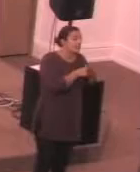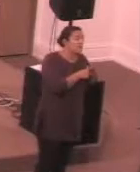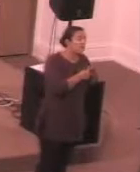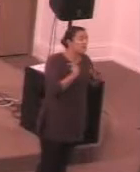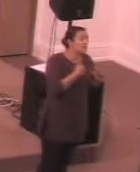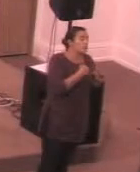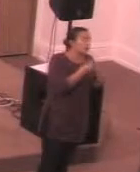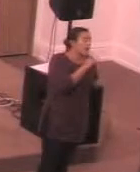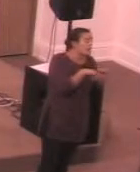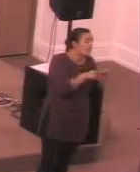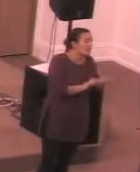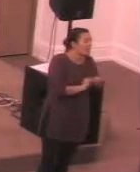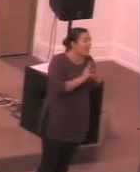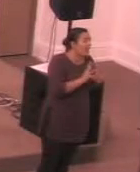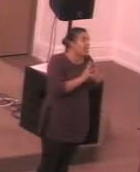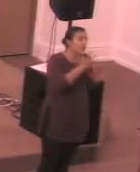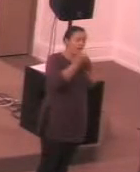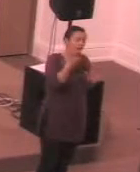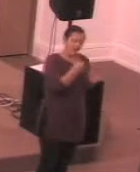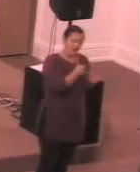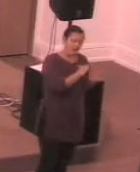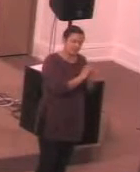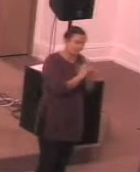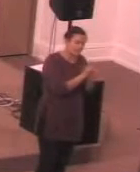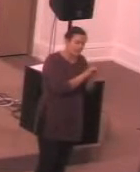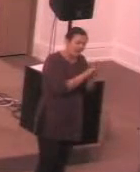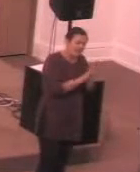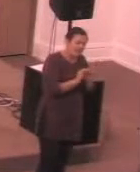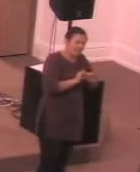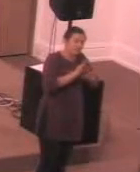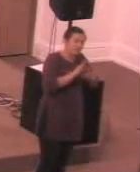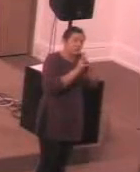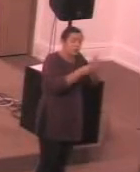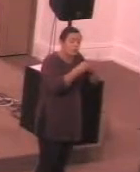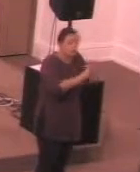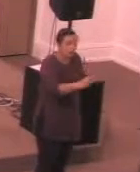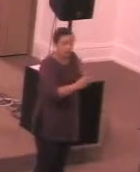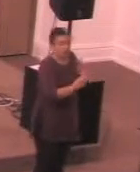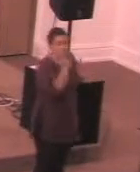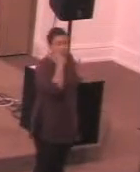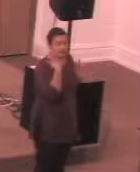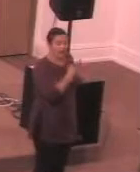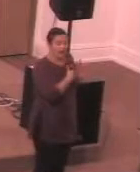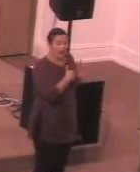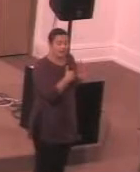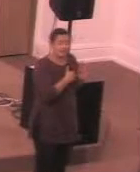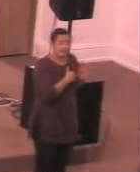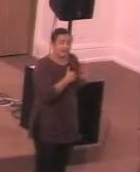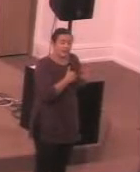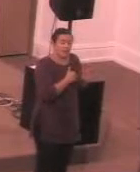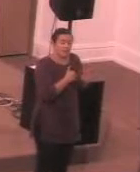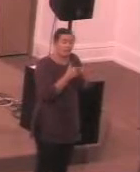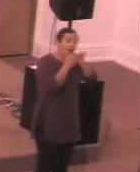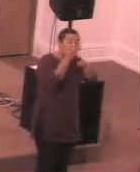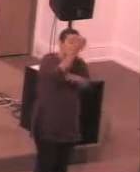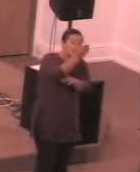there's a light of praise. Lord, let your glory, Lord, light us up, Lord, that our lights would shine before men, Lord, that they would see our good deeds, Lord,